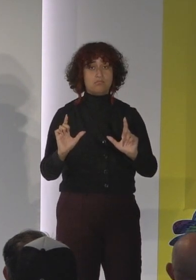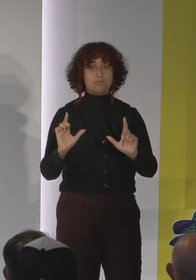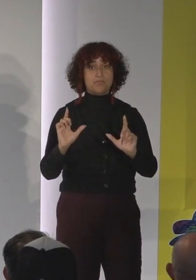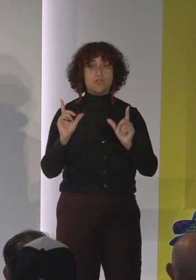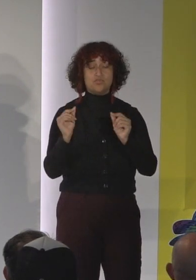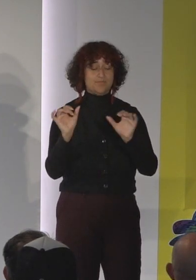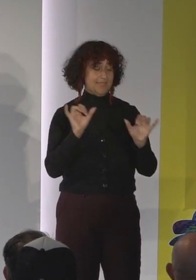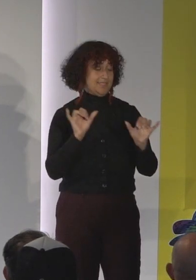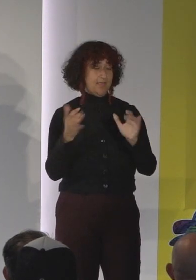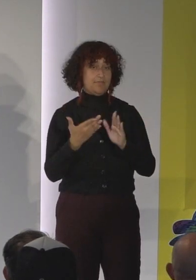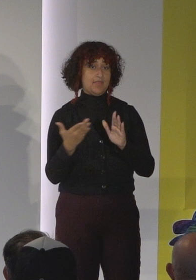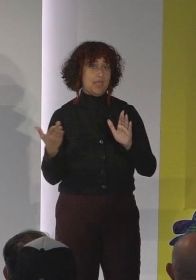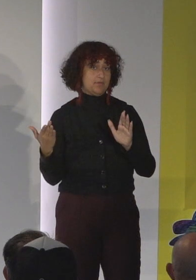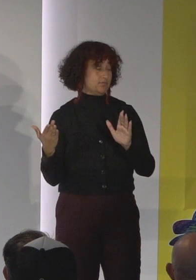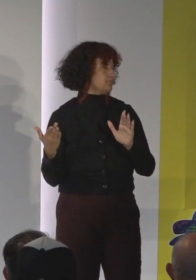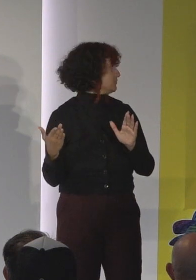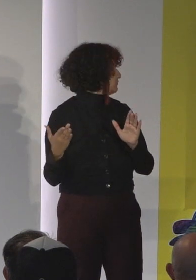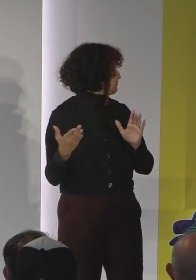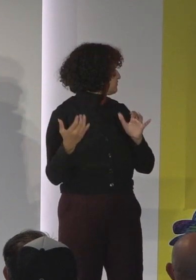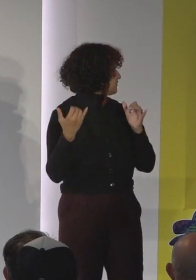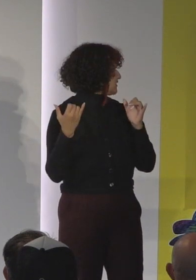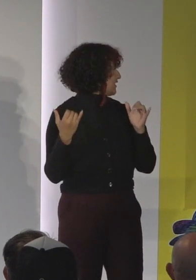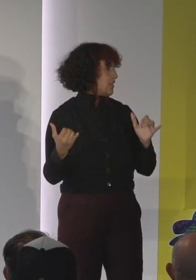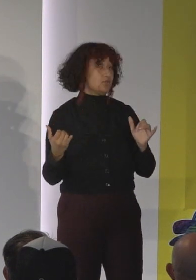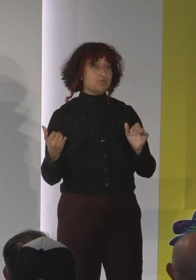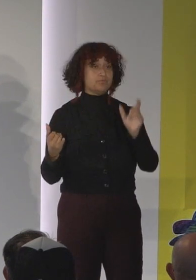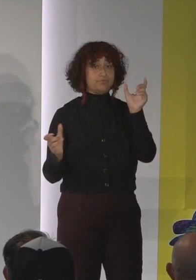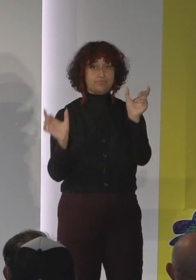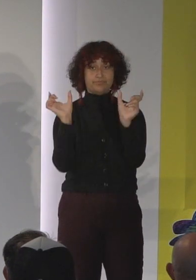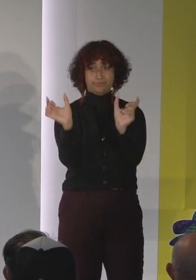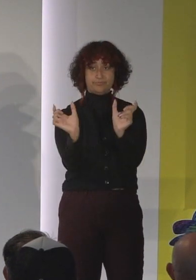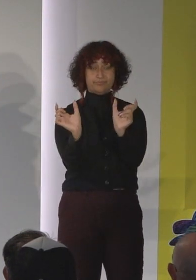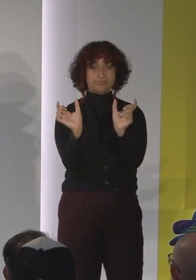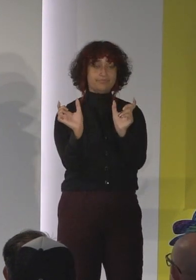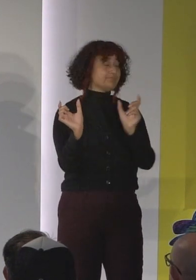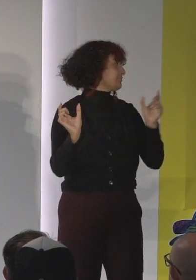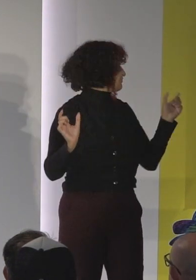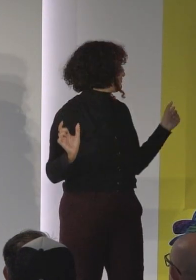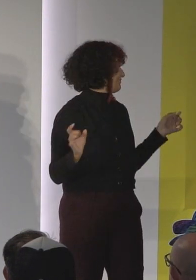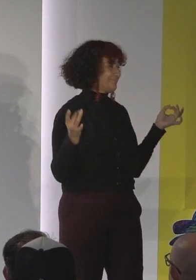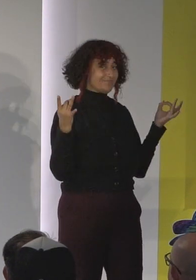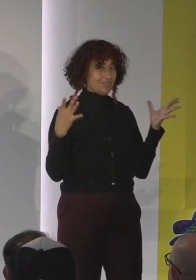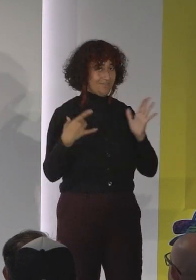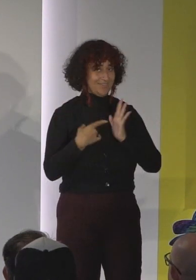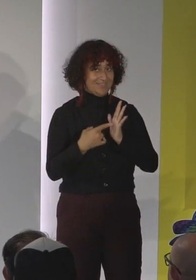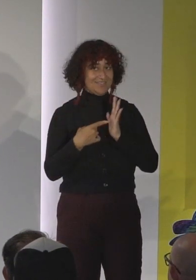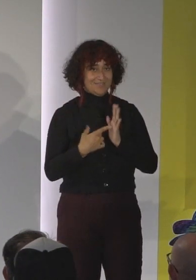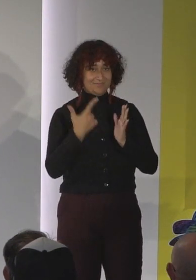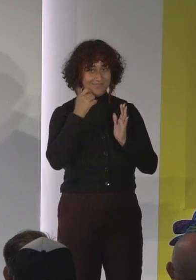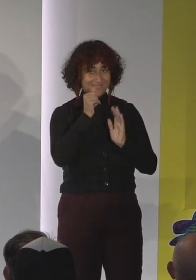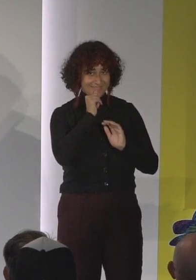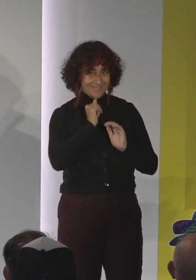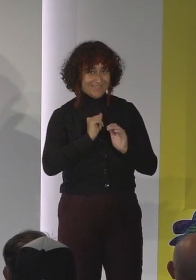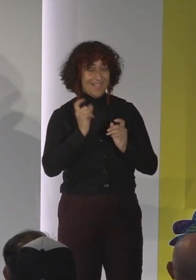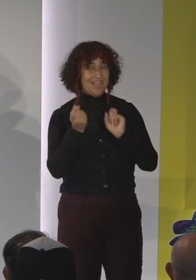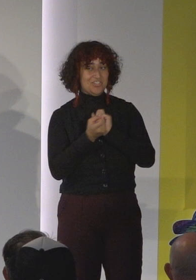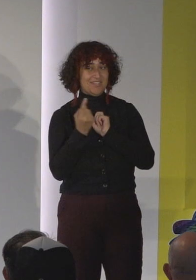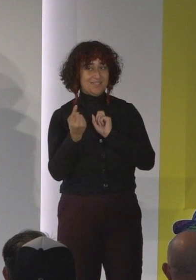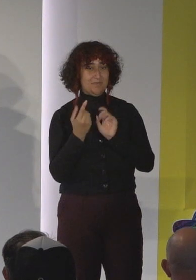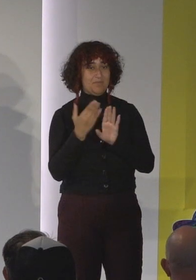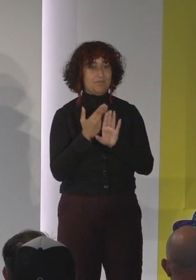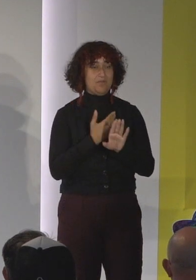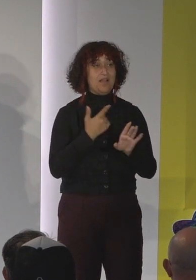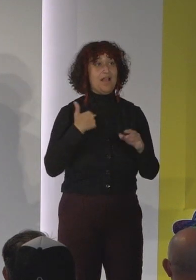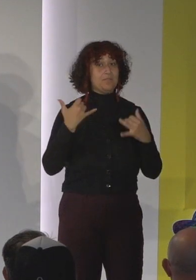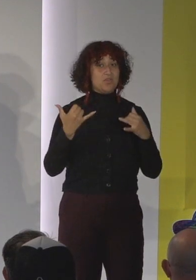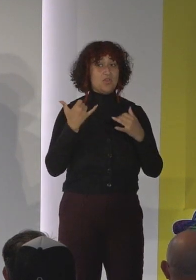the same thing. And now, well, okay, this is a terrible example because I changed something beforehand. I'm